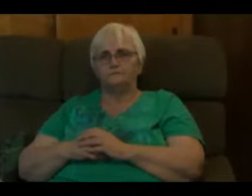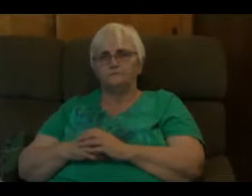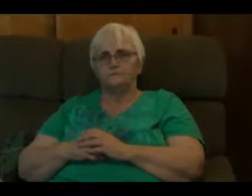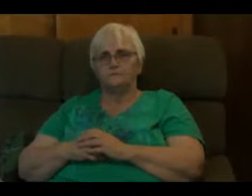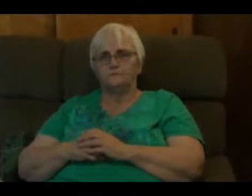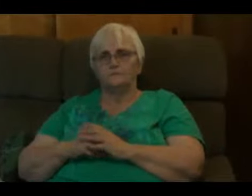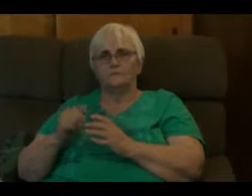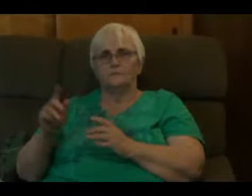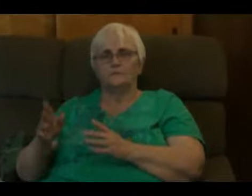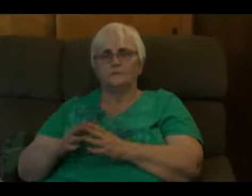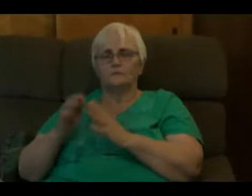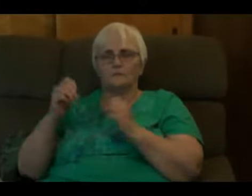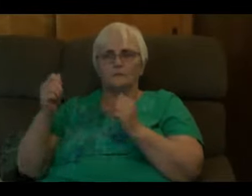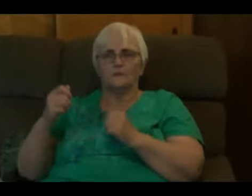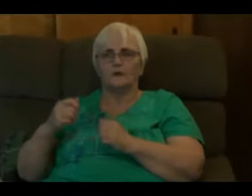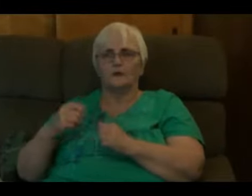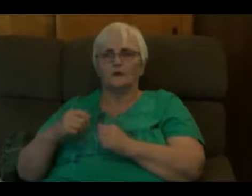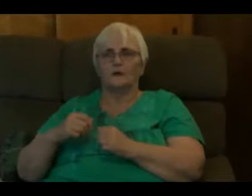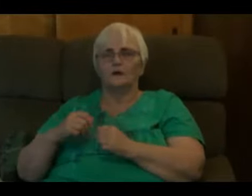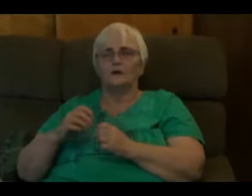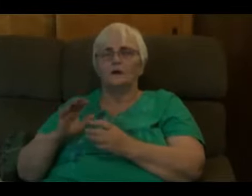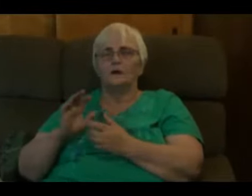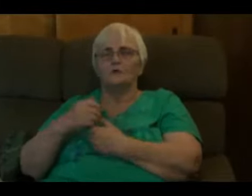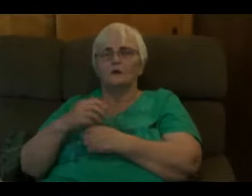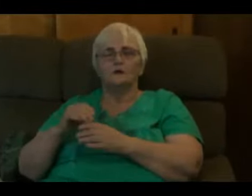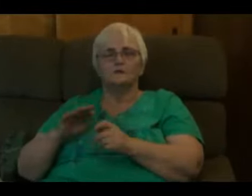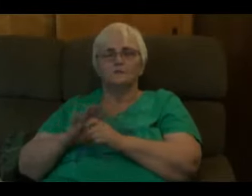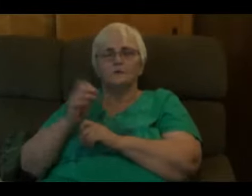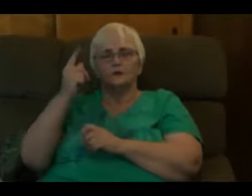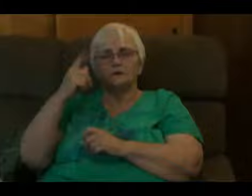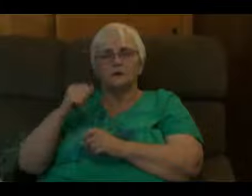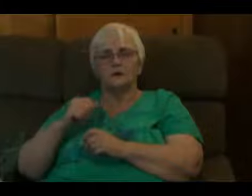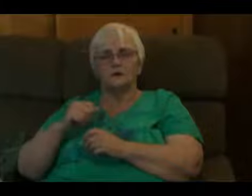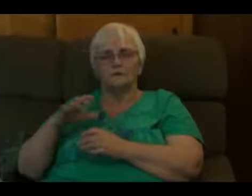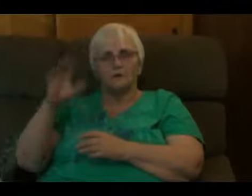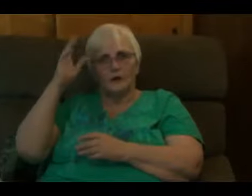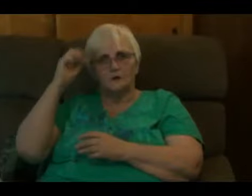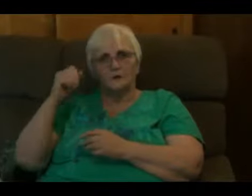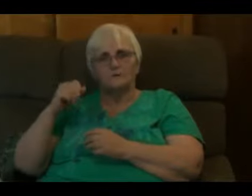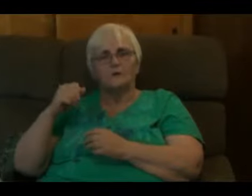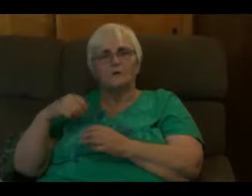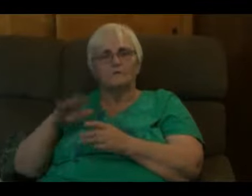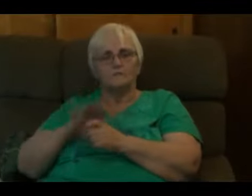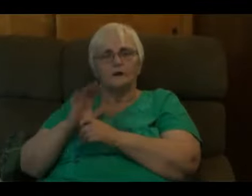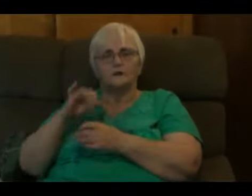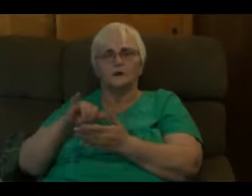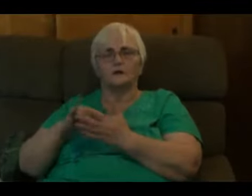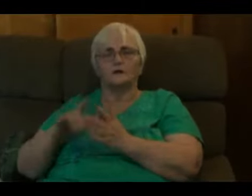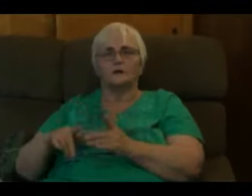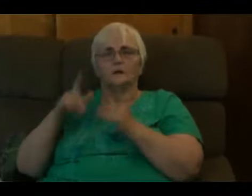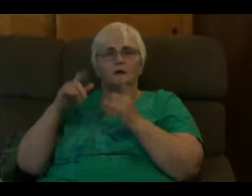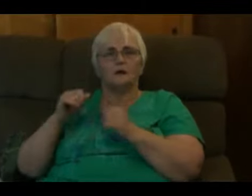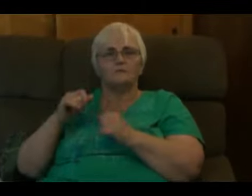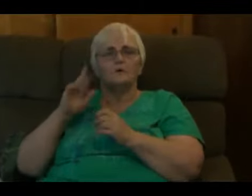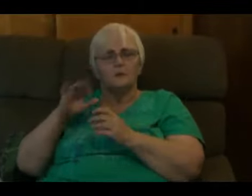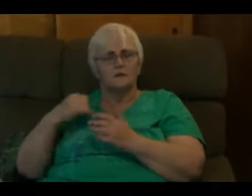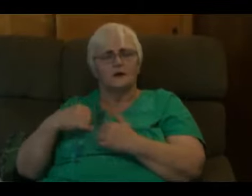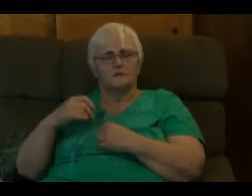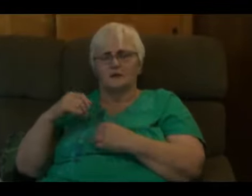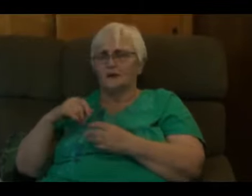Hallelujah. Creates a clarity. That's where we find clarity in life. We've got to have clarity in life. We can't wonder. Amen. We